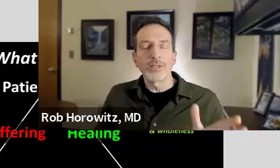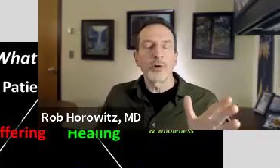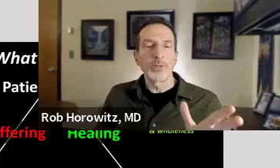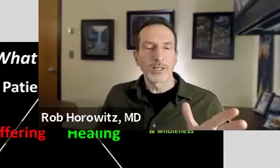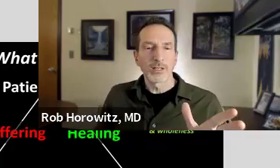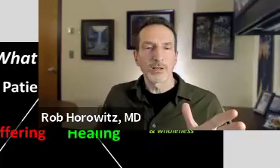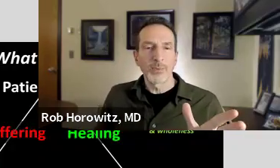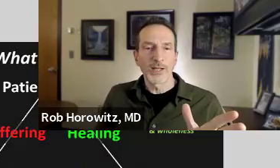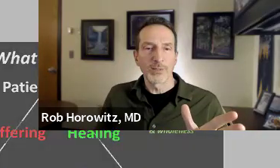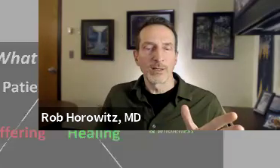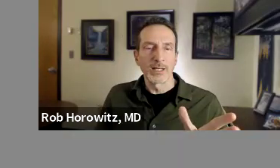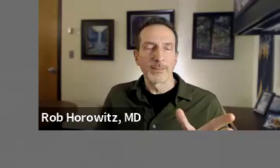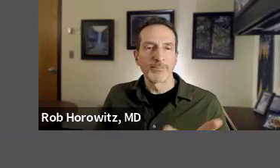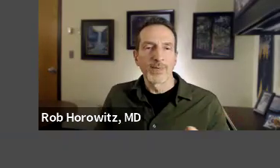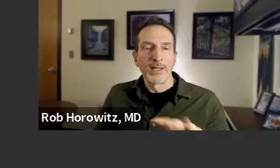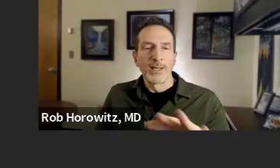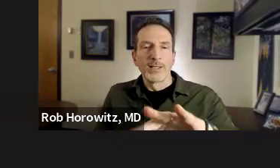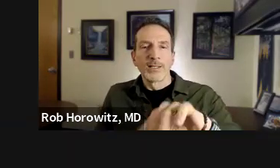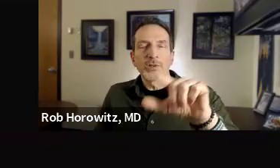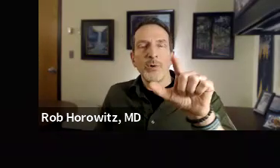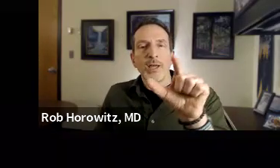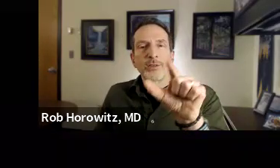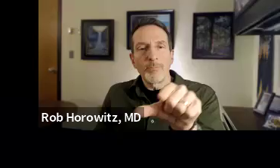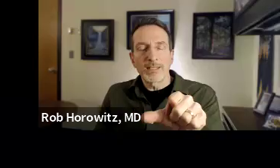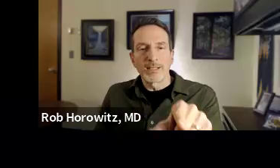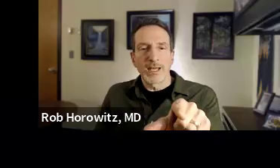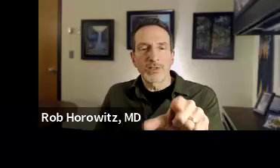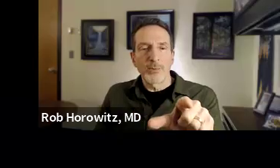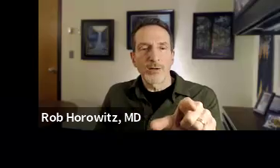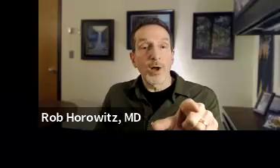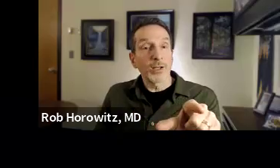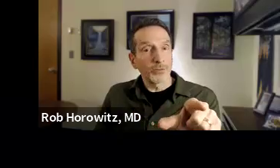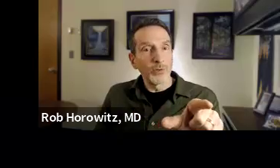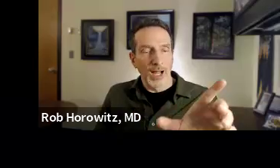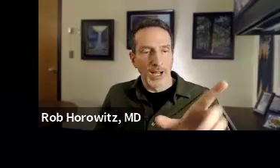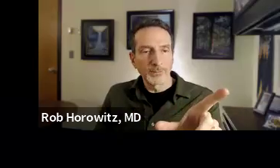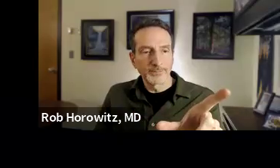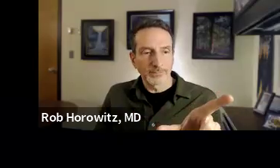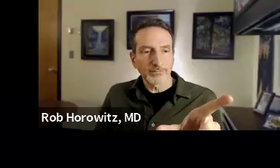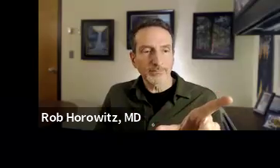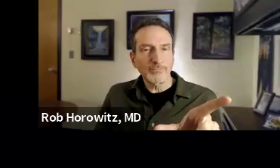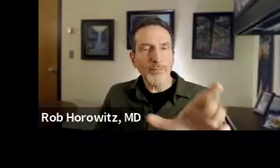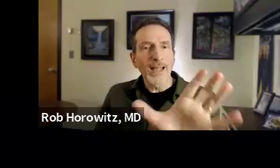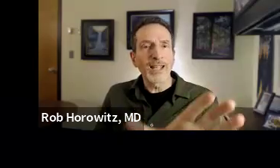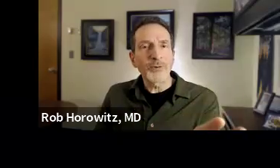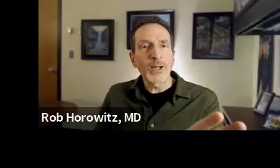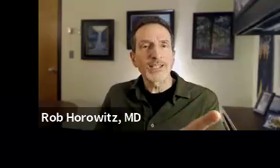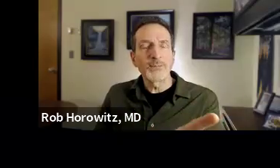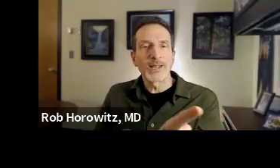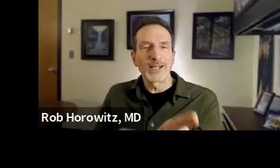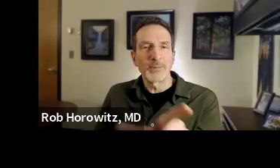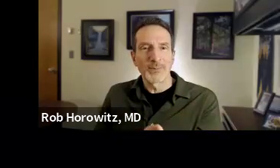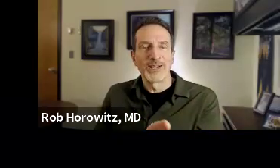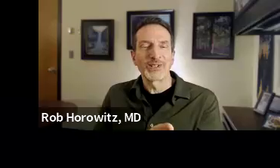open. This opens us to the possibility. So the medicine session I want to walk you through now, I can't